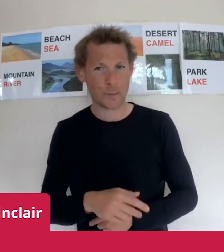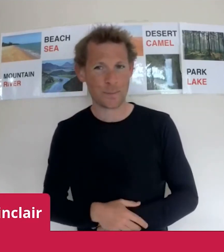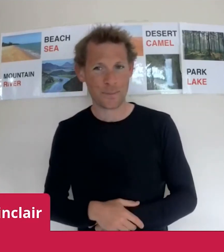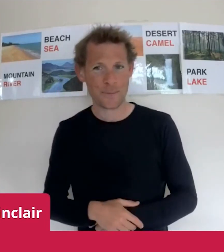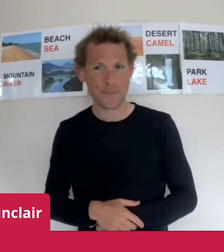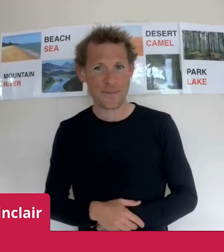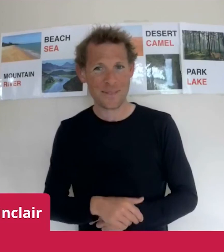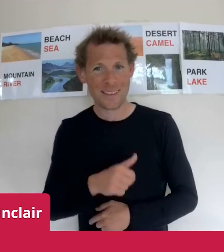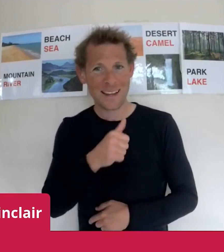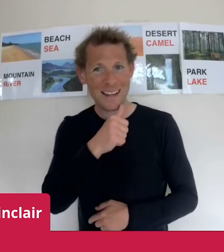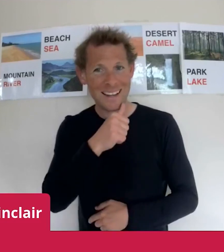Nice to meet you.